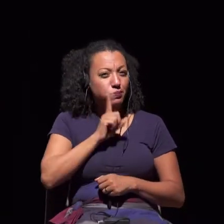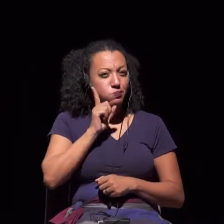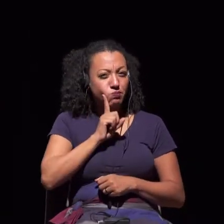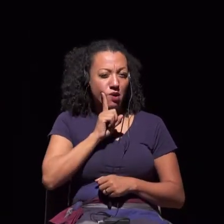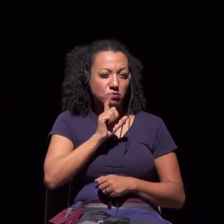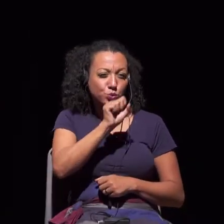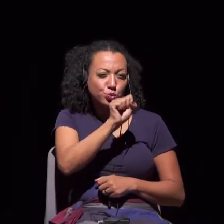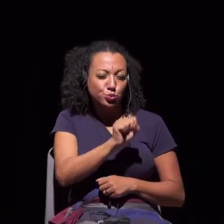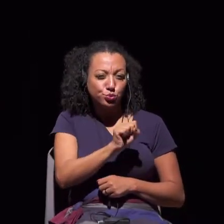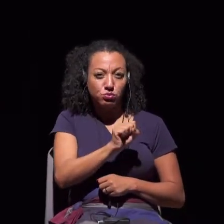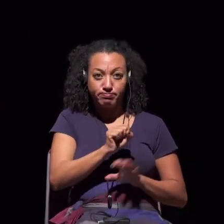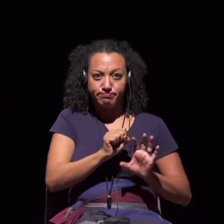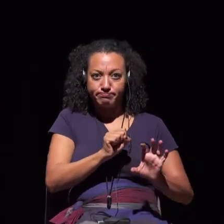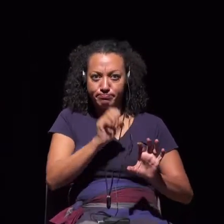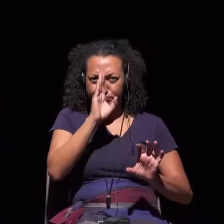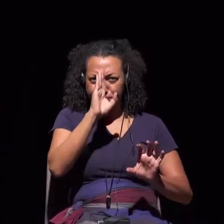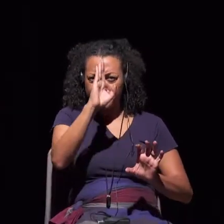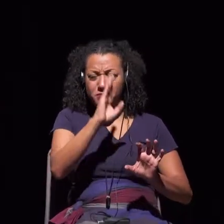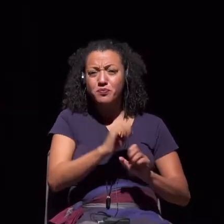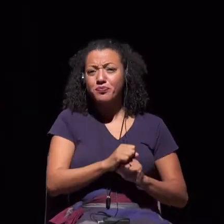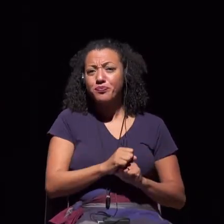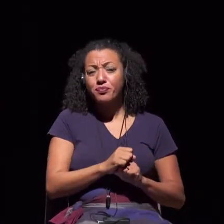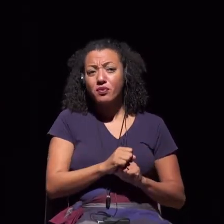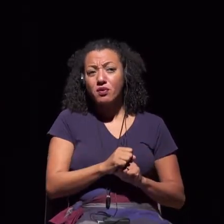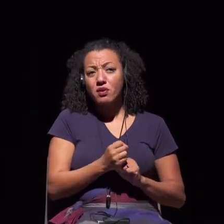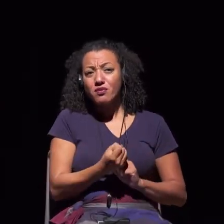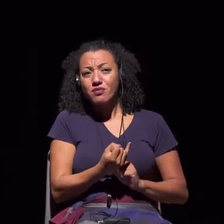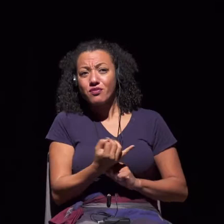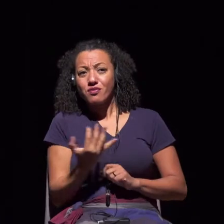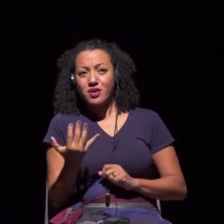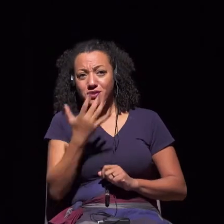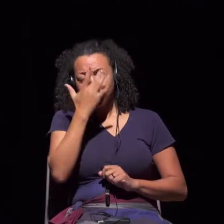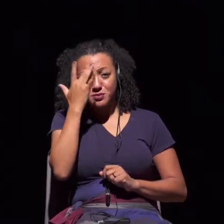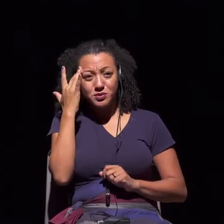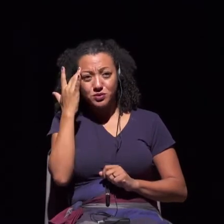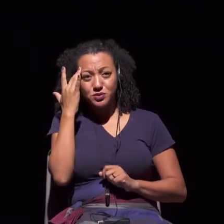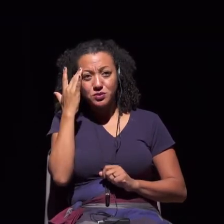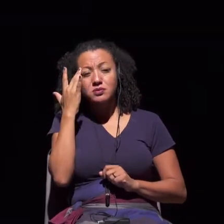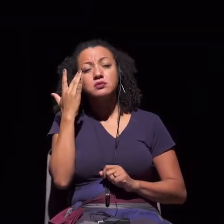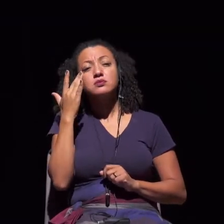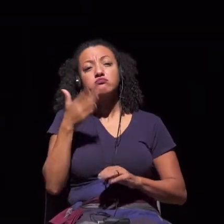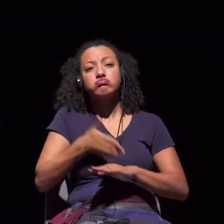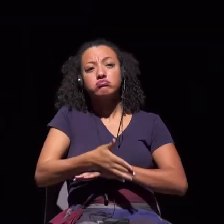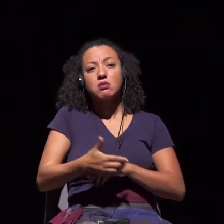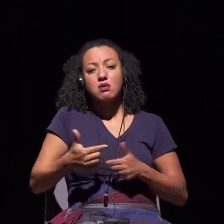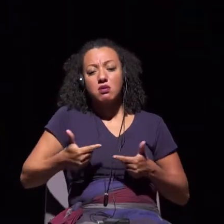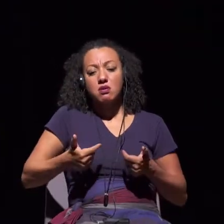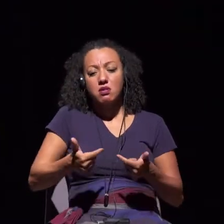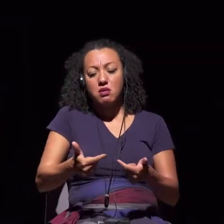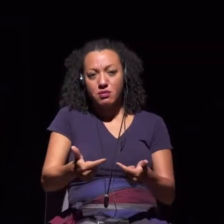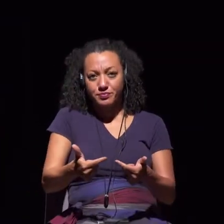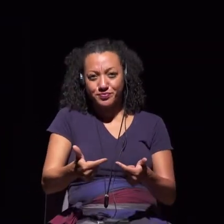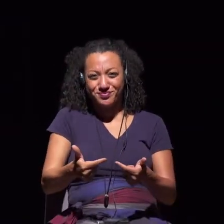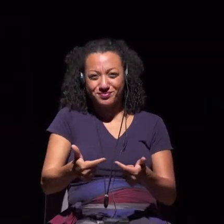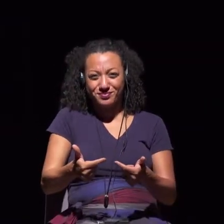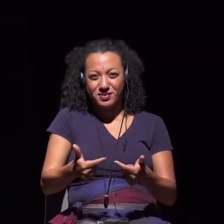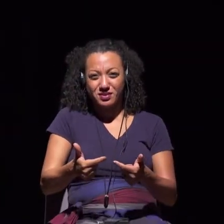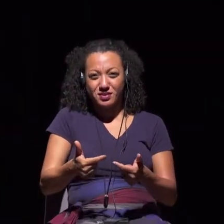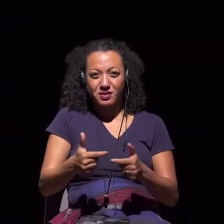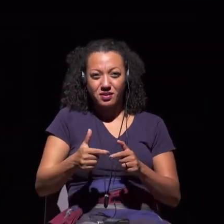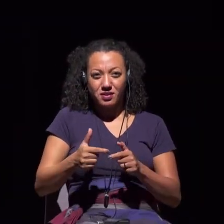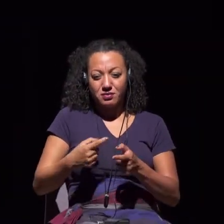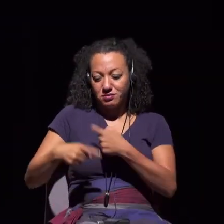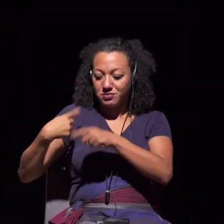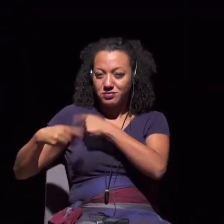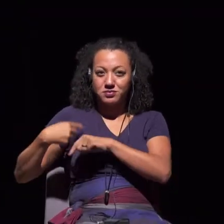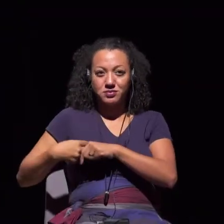involved in the Civil War, and so between the North and the South, and so there is a sense that, you know, the loss of the war, which meant that